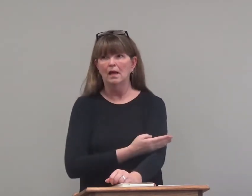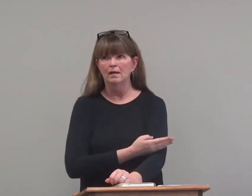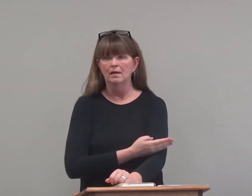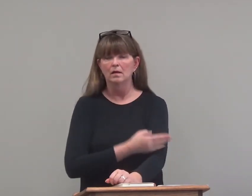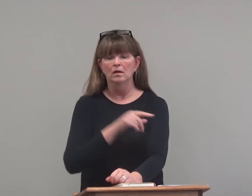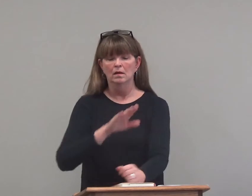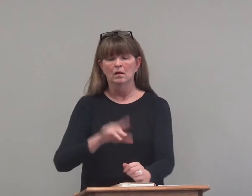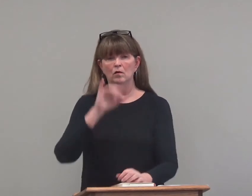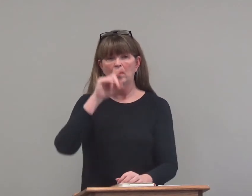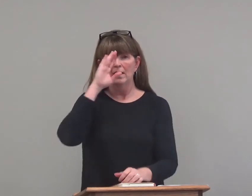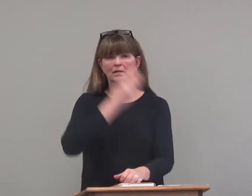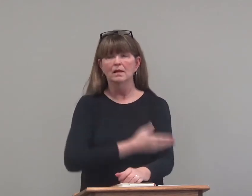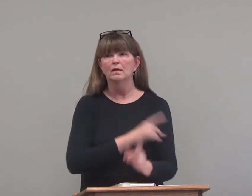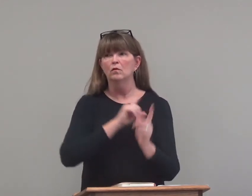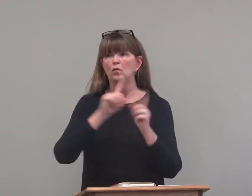I met his grandson.